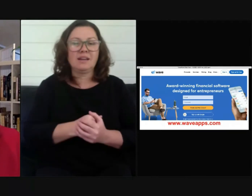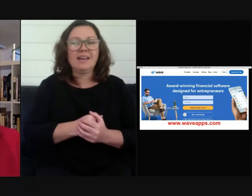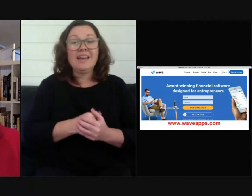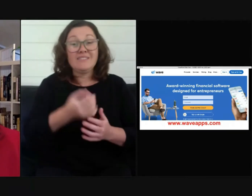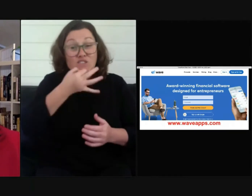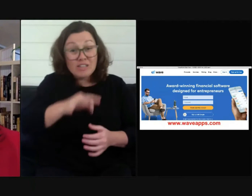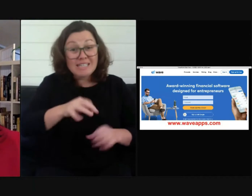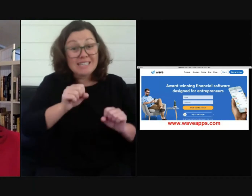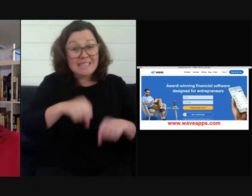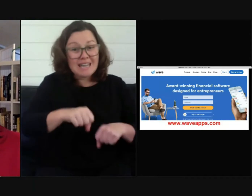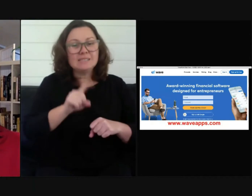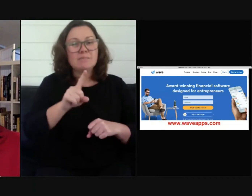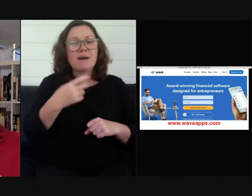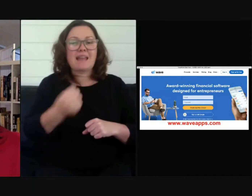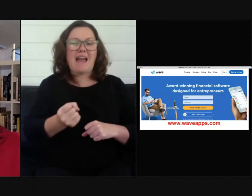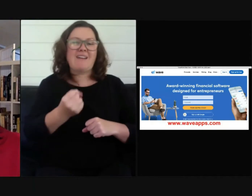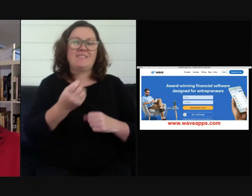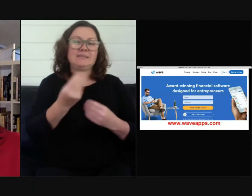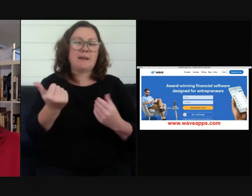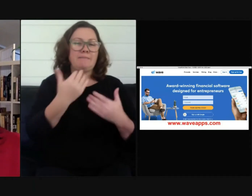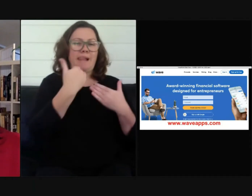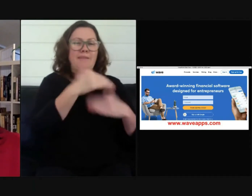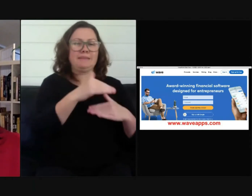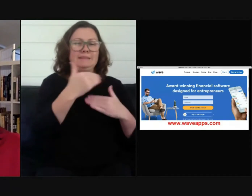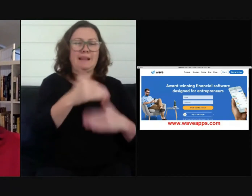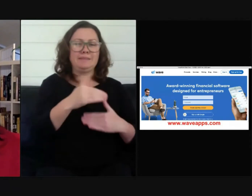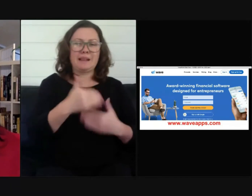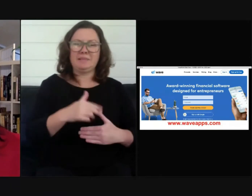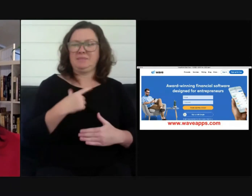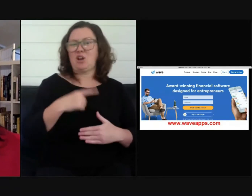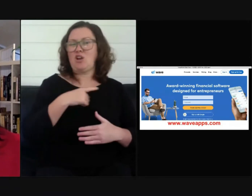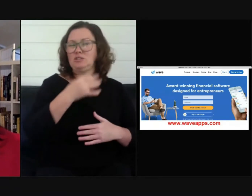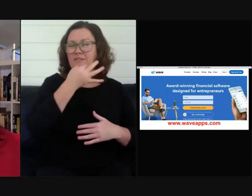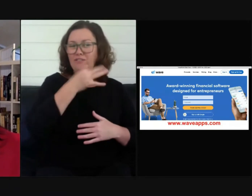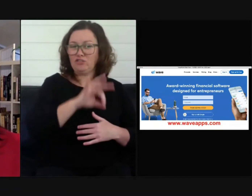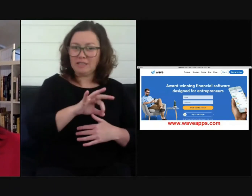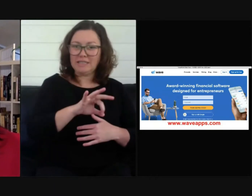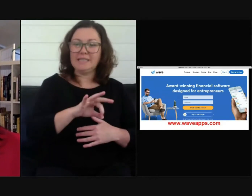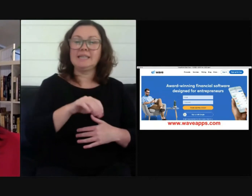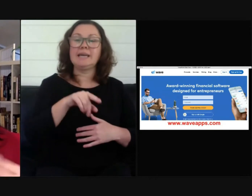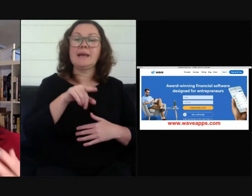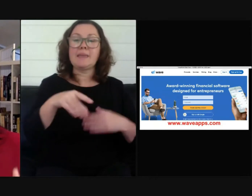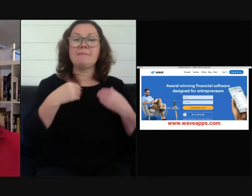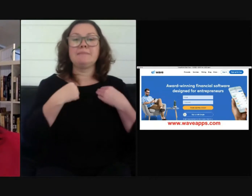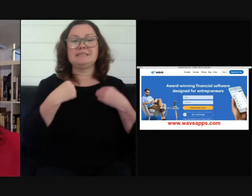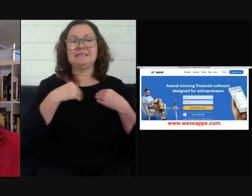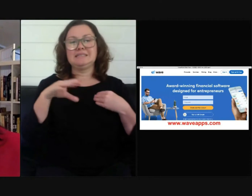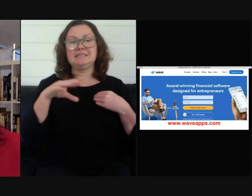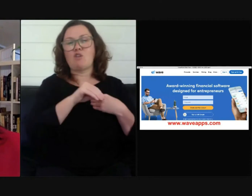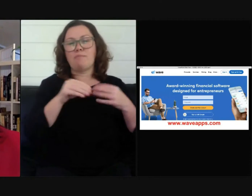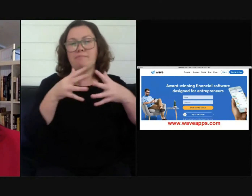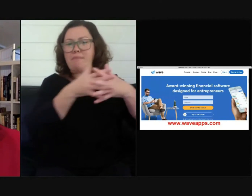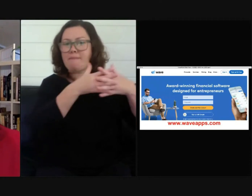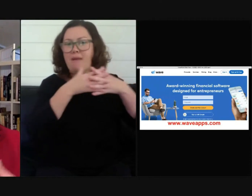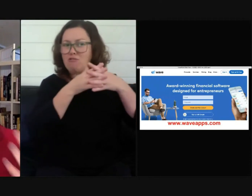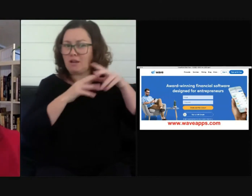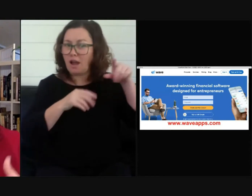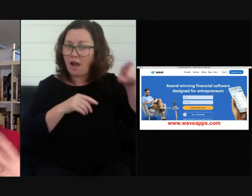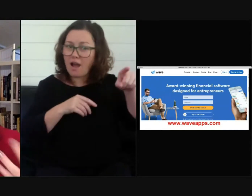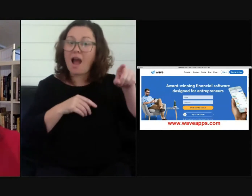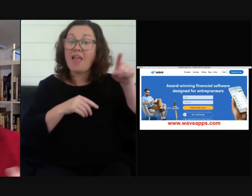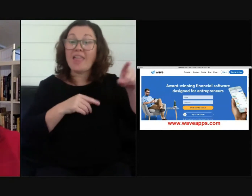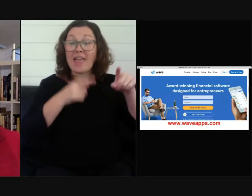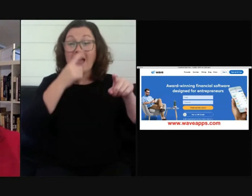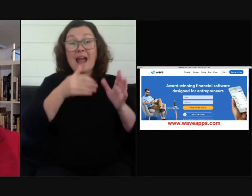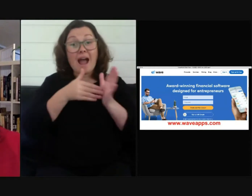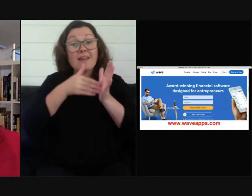free. It is a company based in North America, and so although they can help you, it can help you to